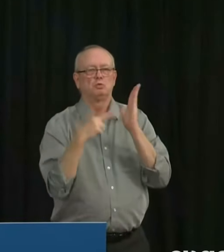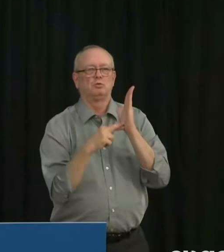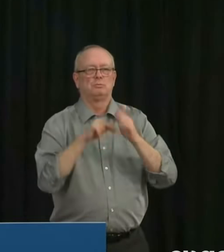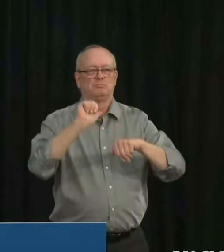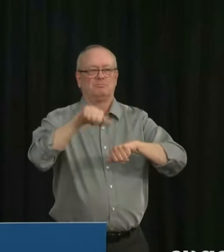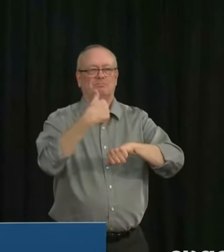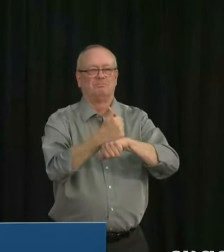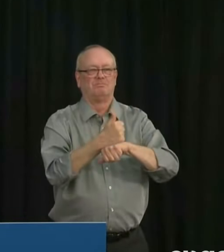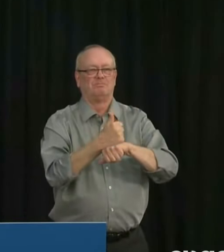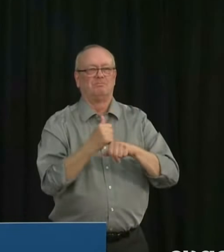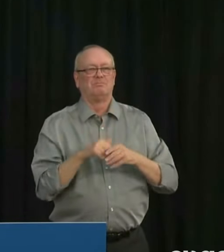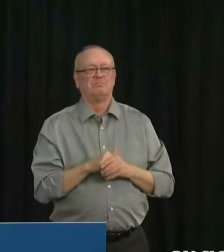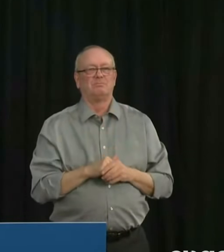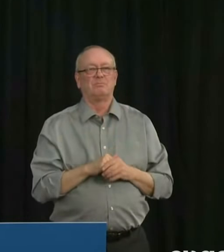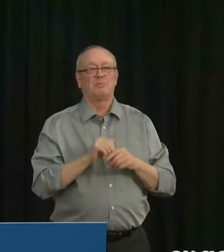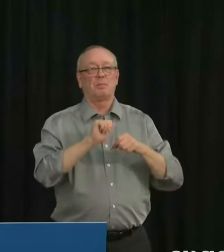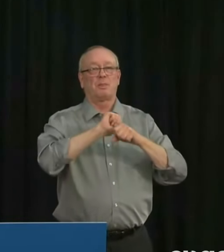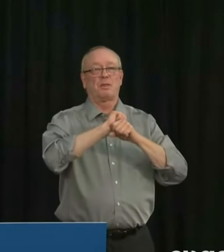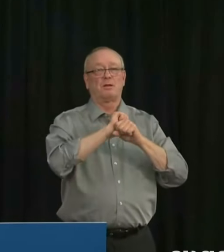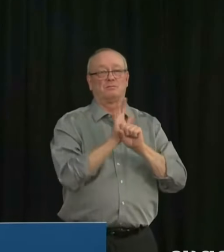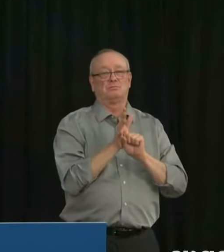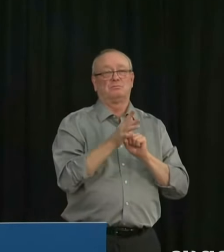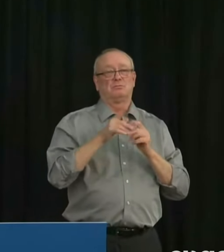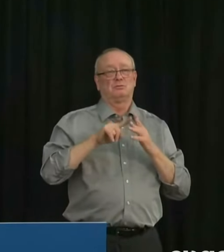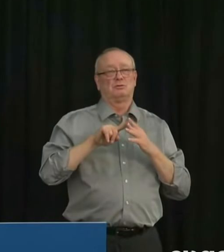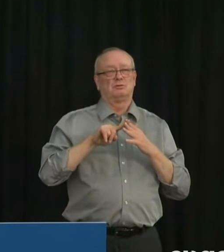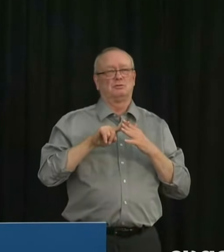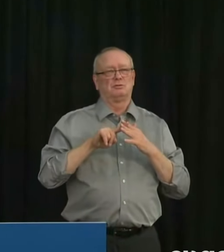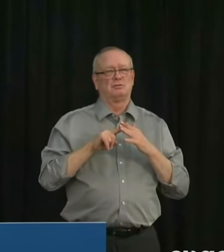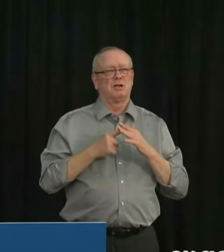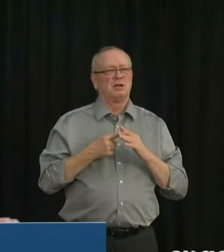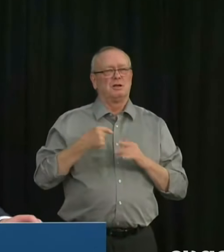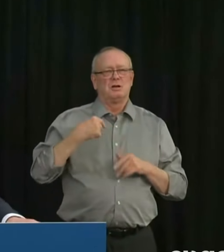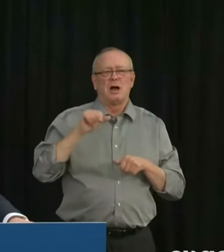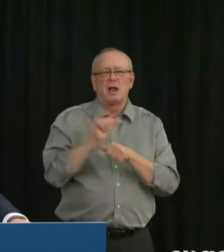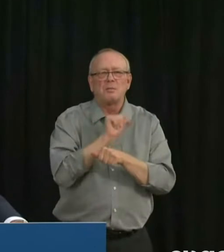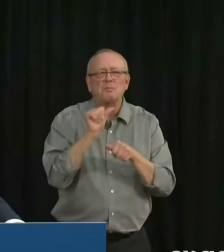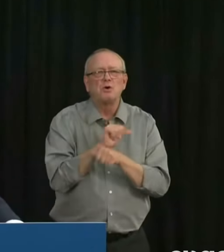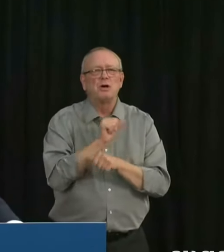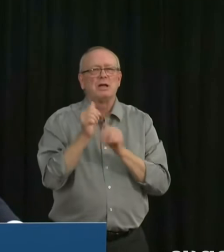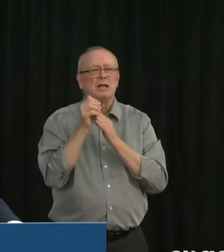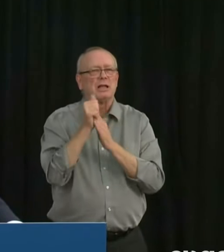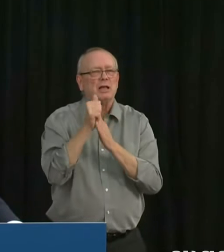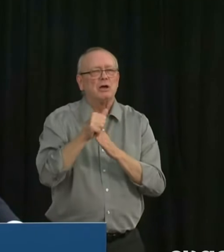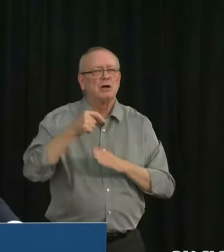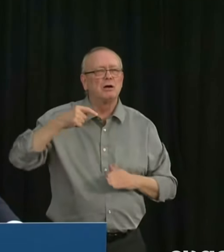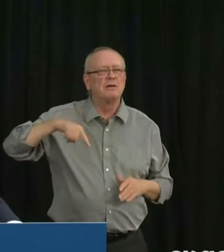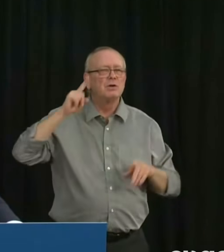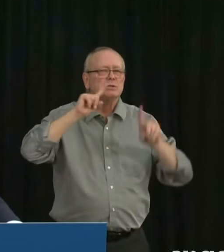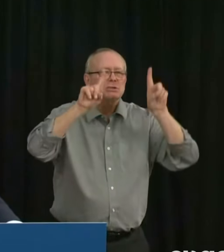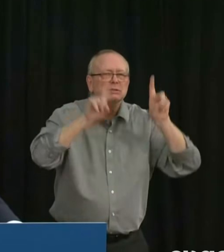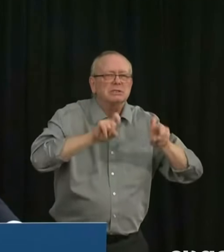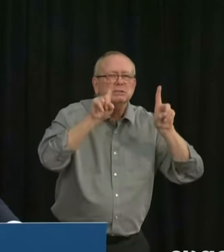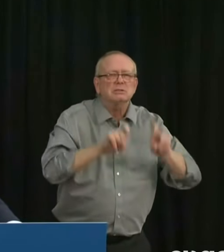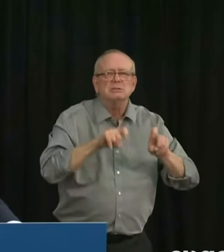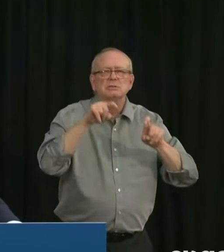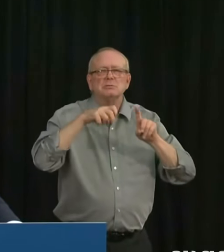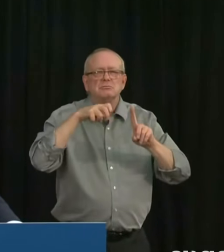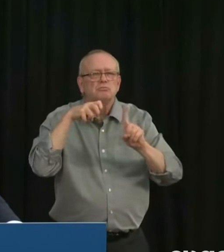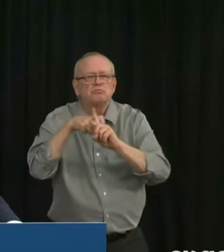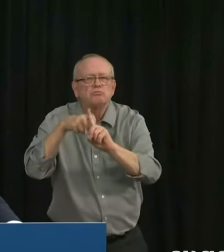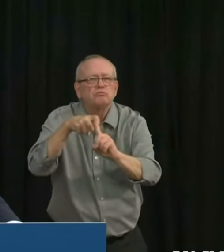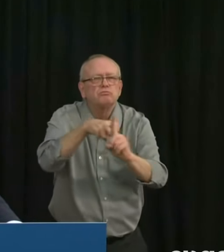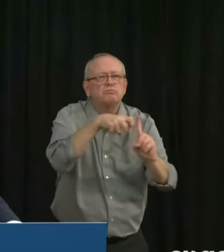our province has been a leader in testing for COVID-19. Alberta Health Services and Alberta Precision